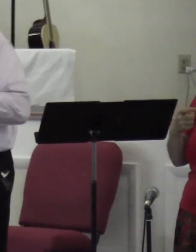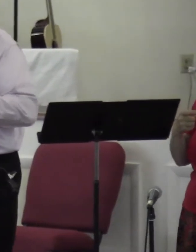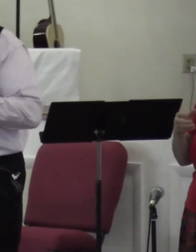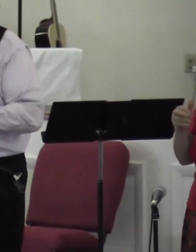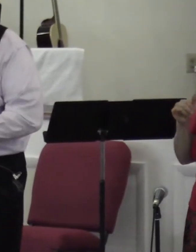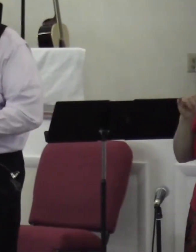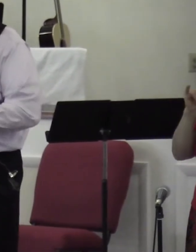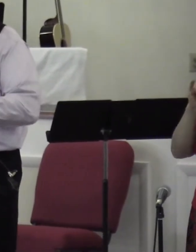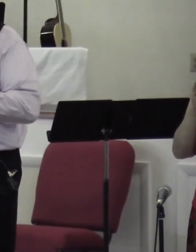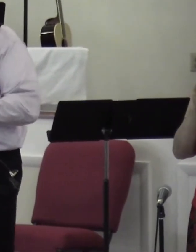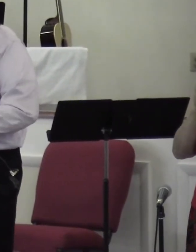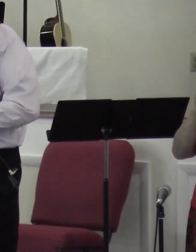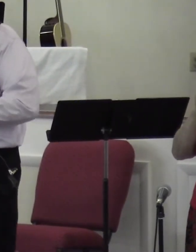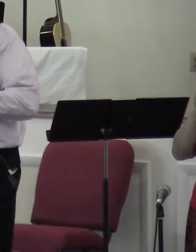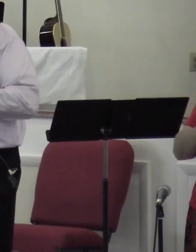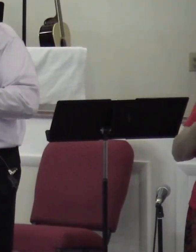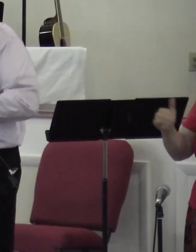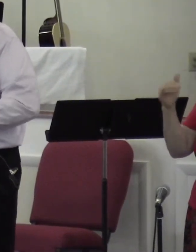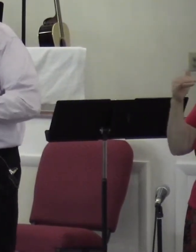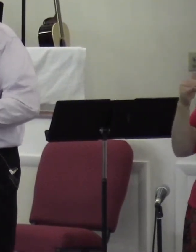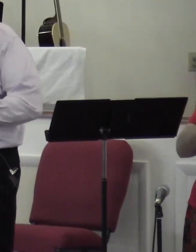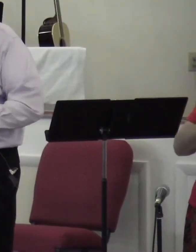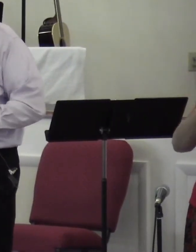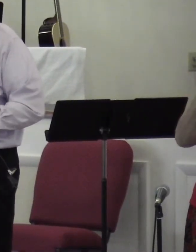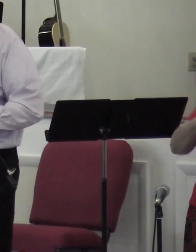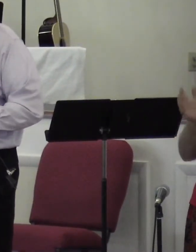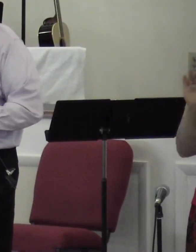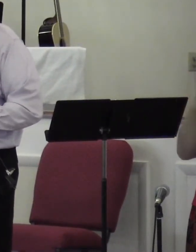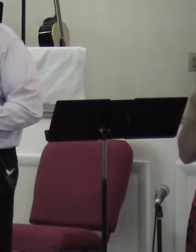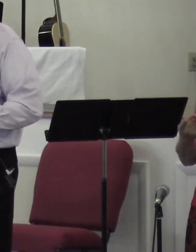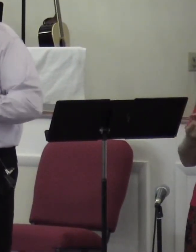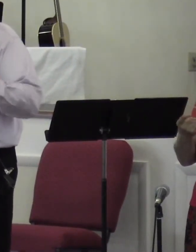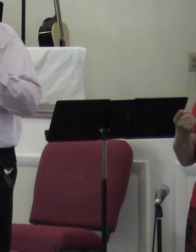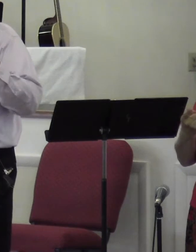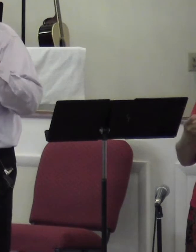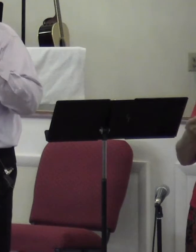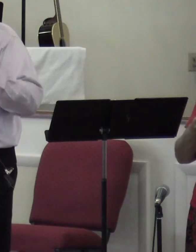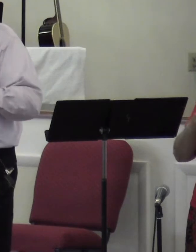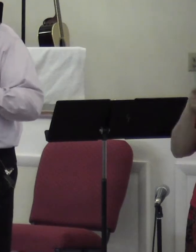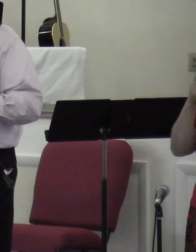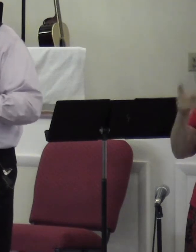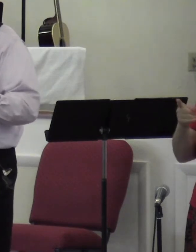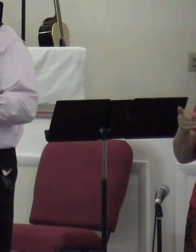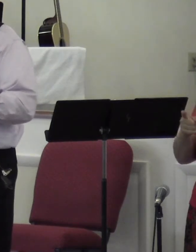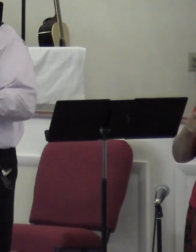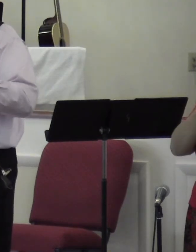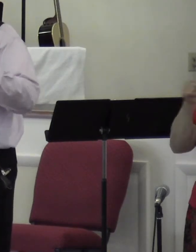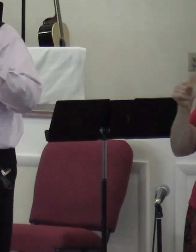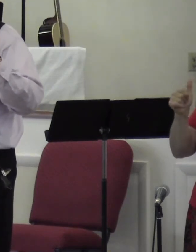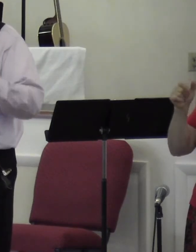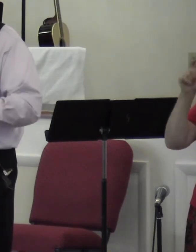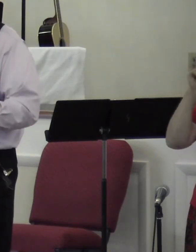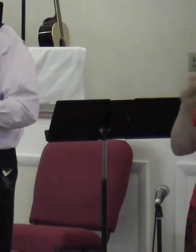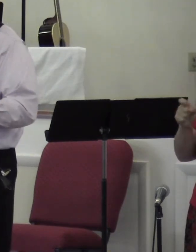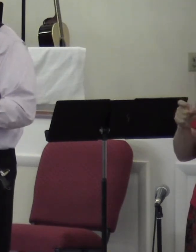that's exactly against what the Bible says. You are no longer in that first Adam race.